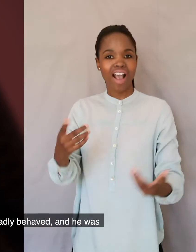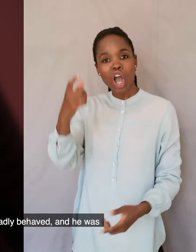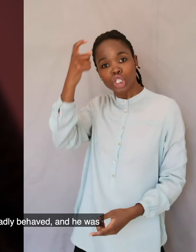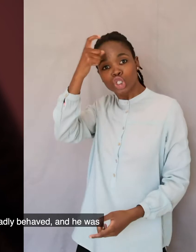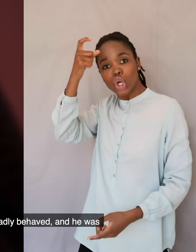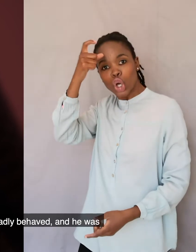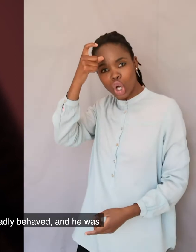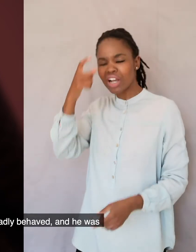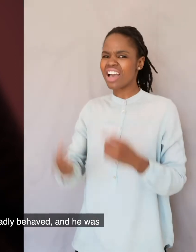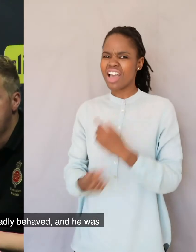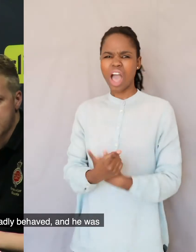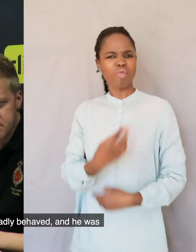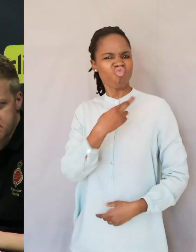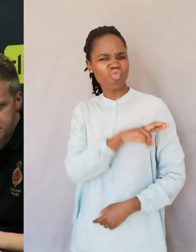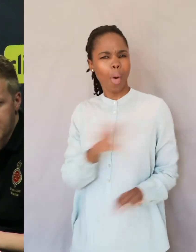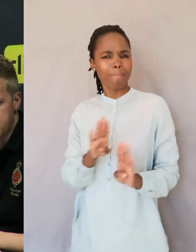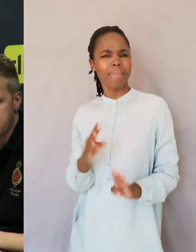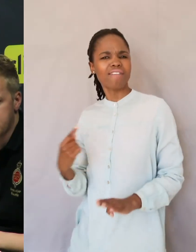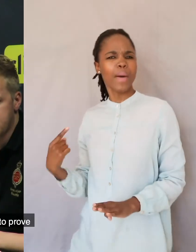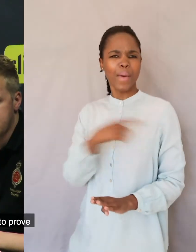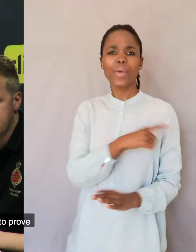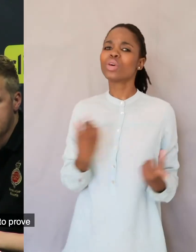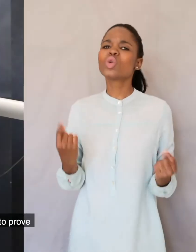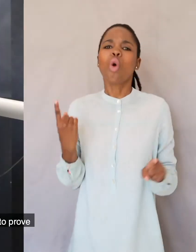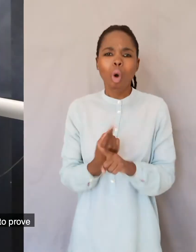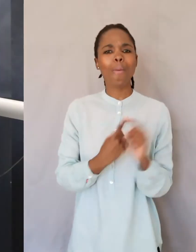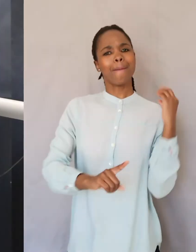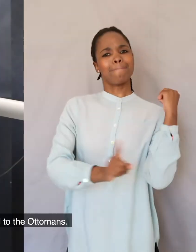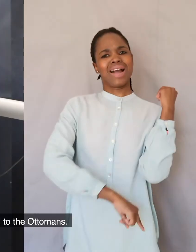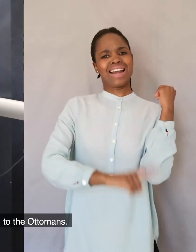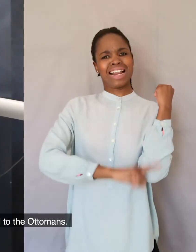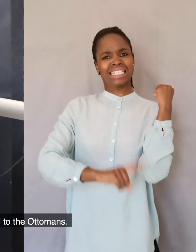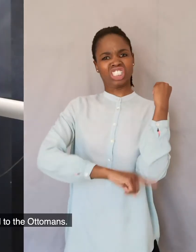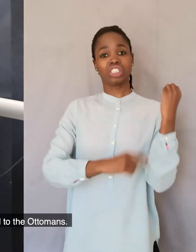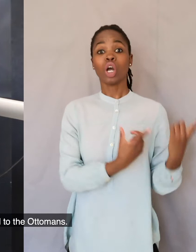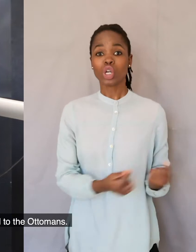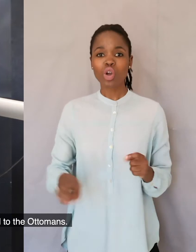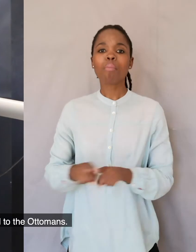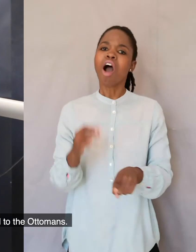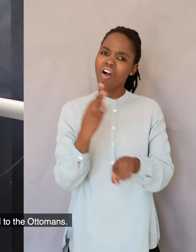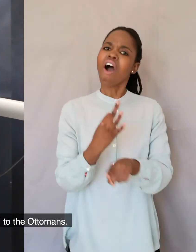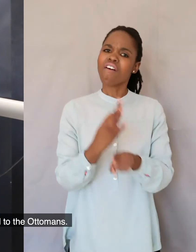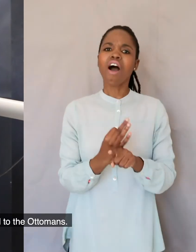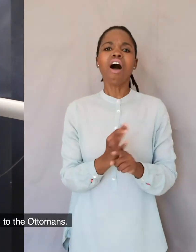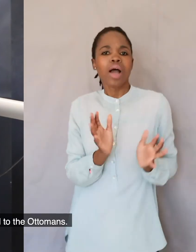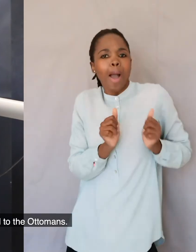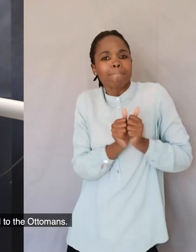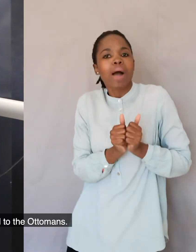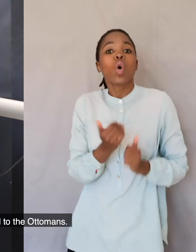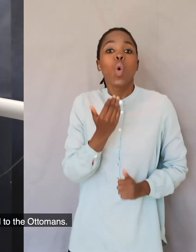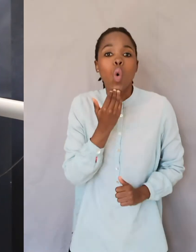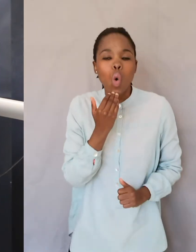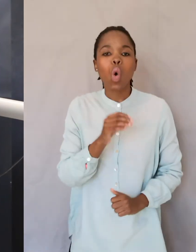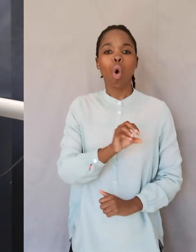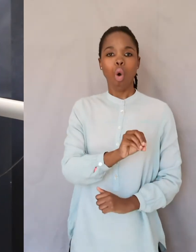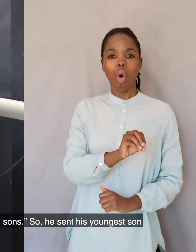he was there, he was very badly behaved and he was punished. So they wanted to prove that his dad would remain loyal to the